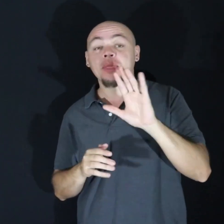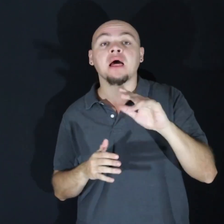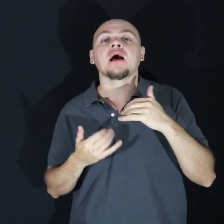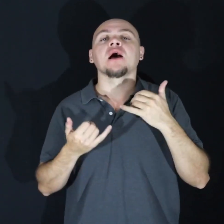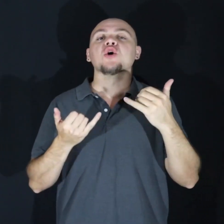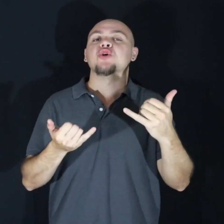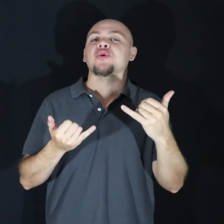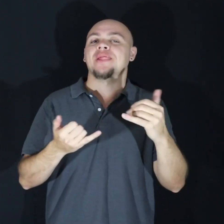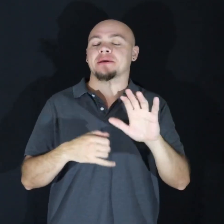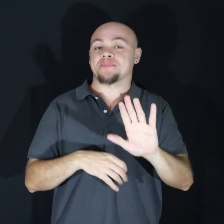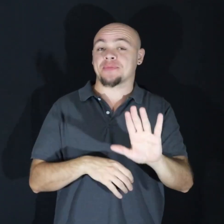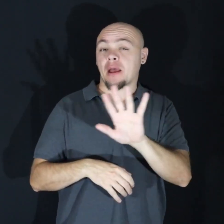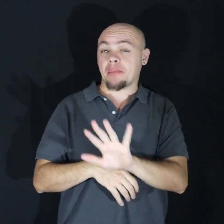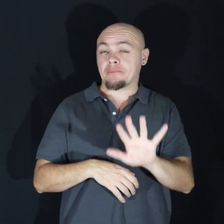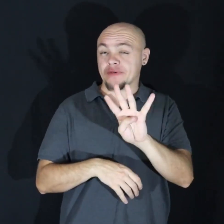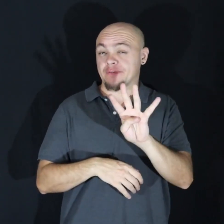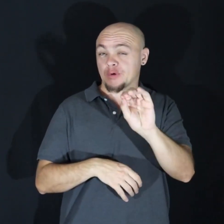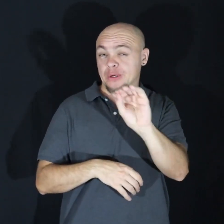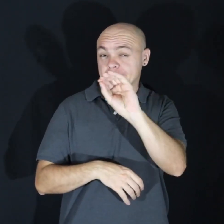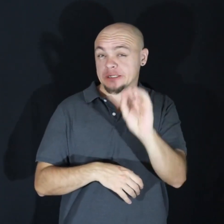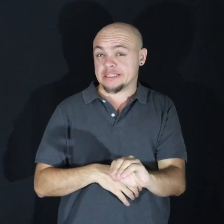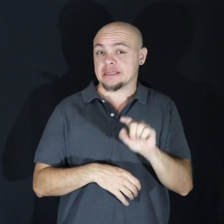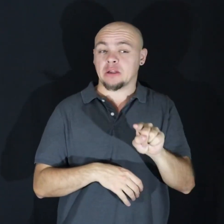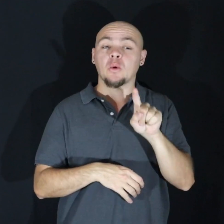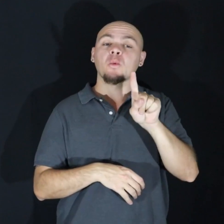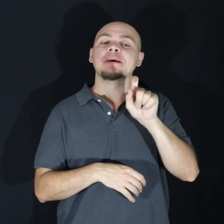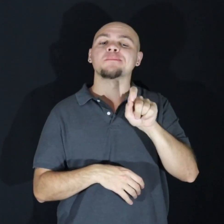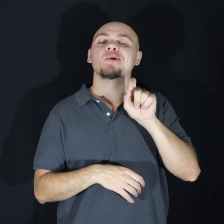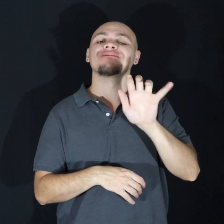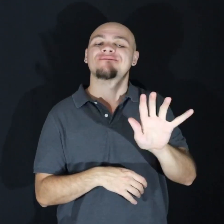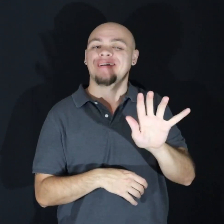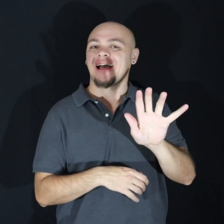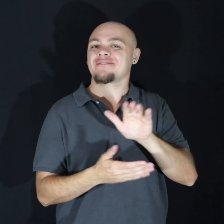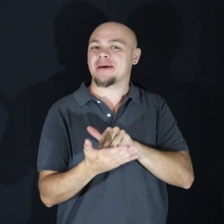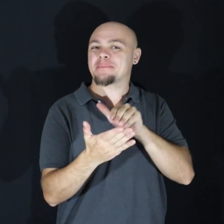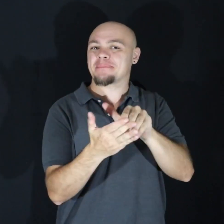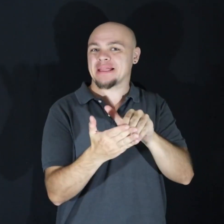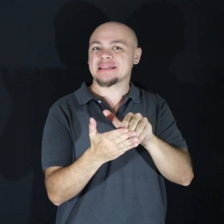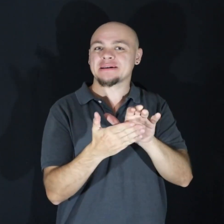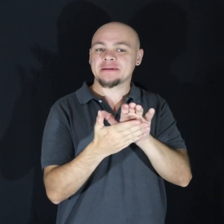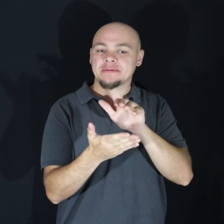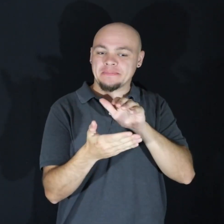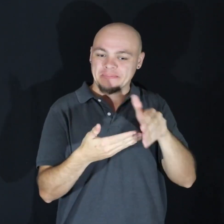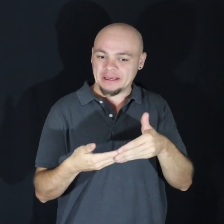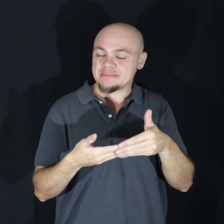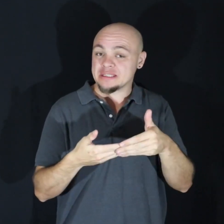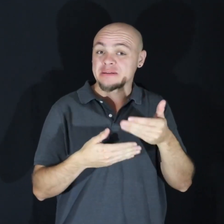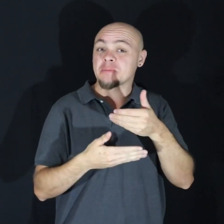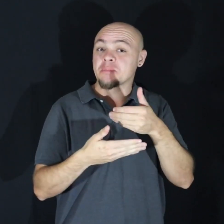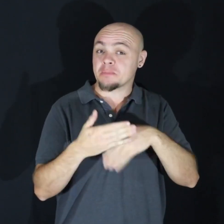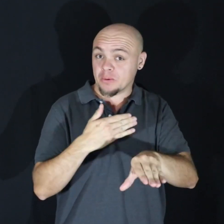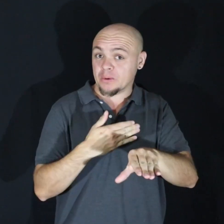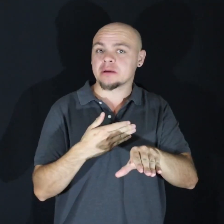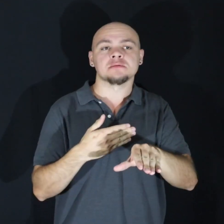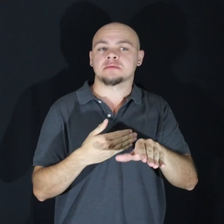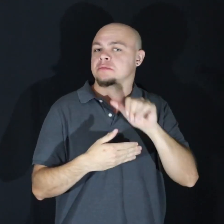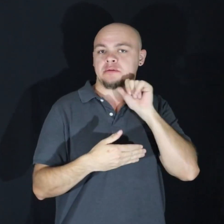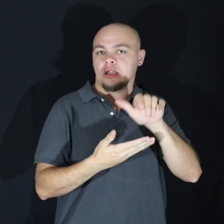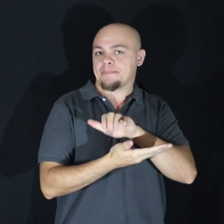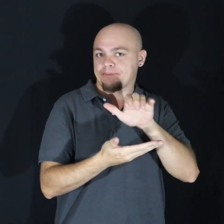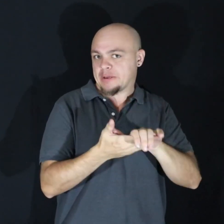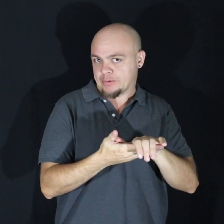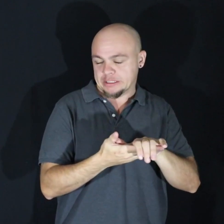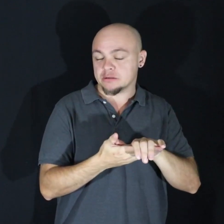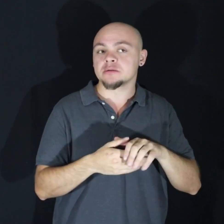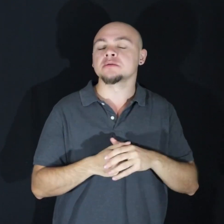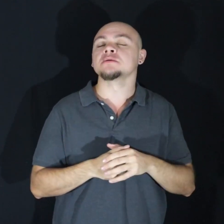Currently, more than 40%, or 1.5 million babies, are born out of wedlock each year in the US. And this brings me back